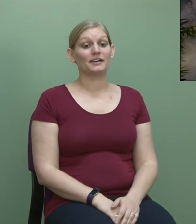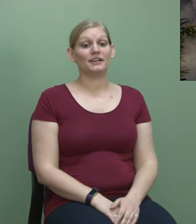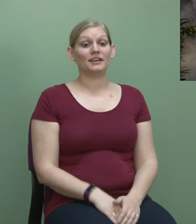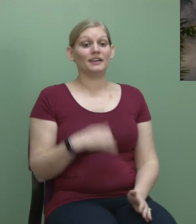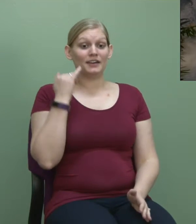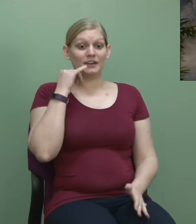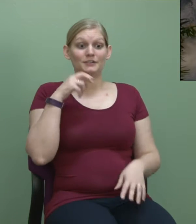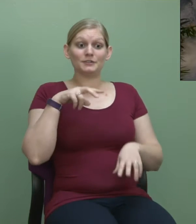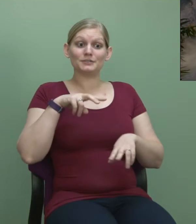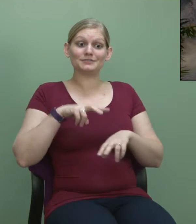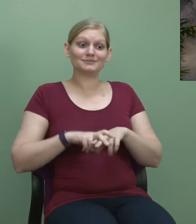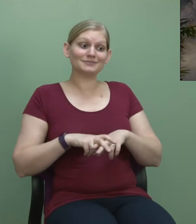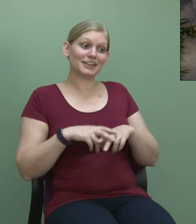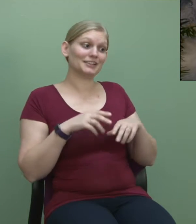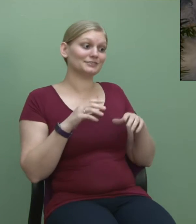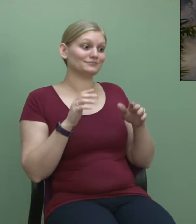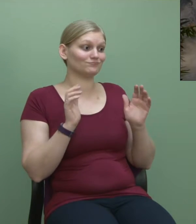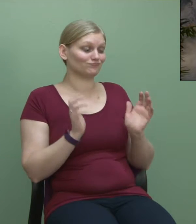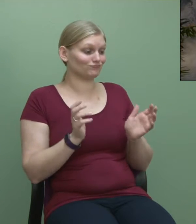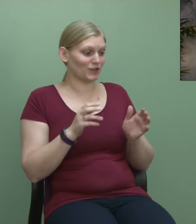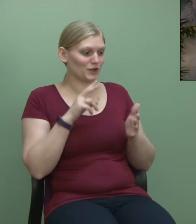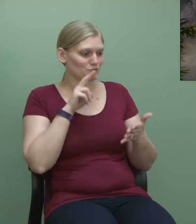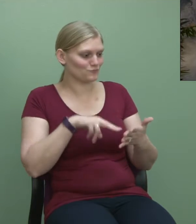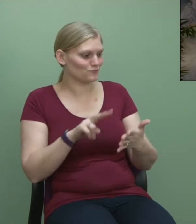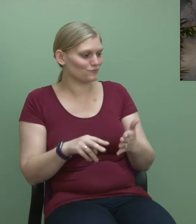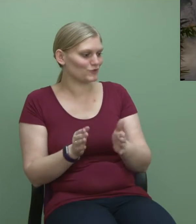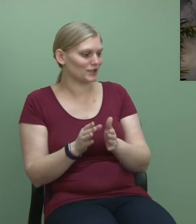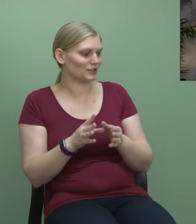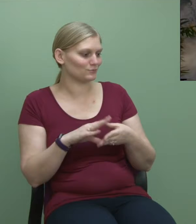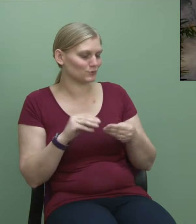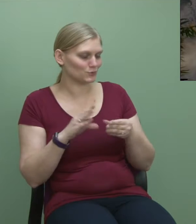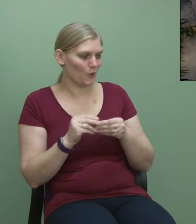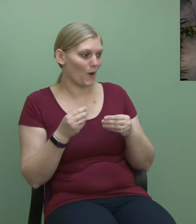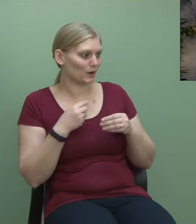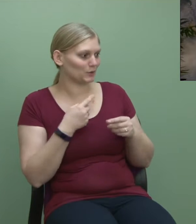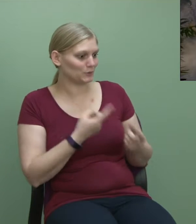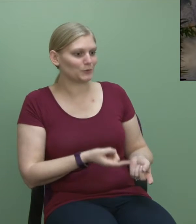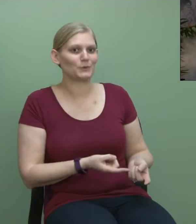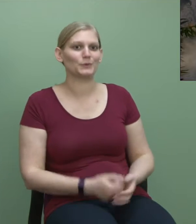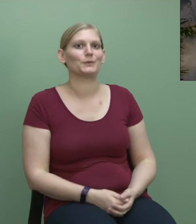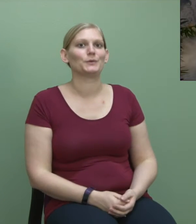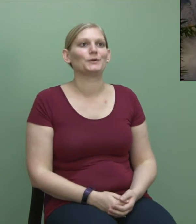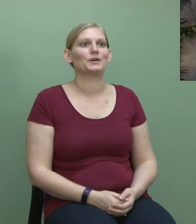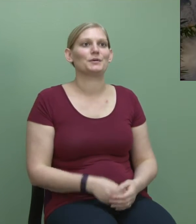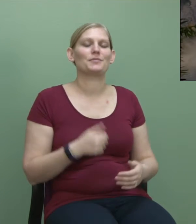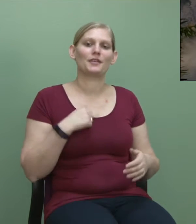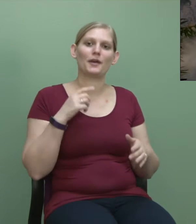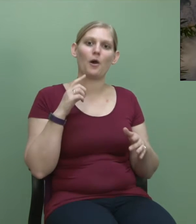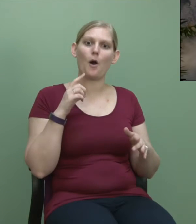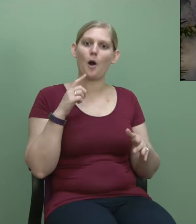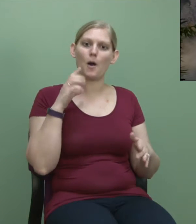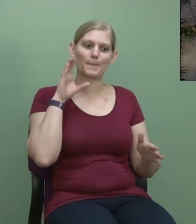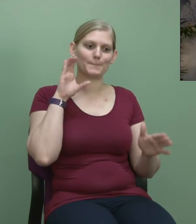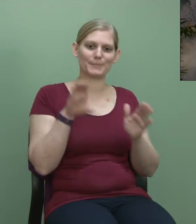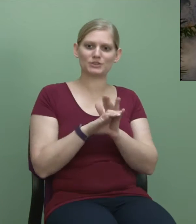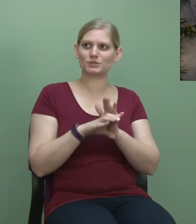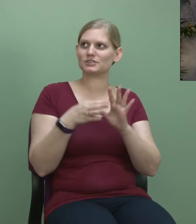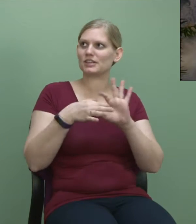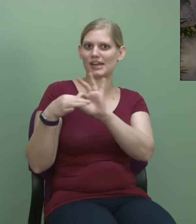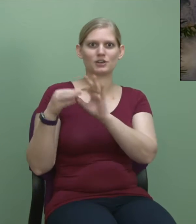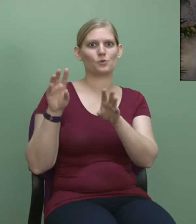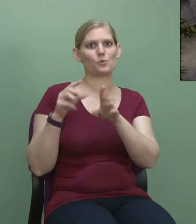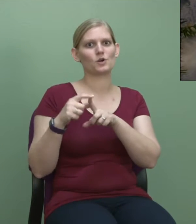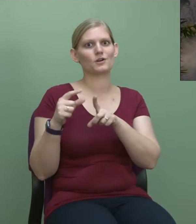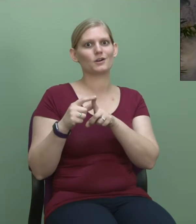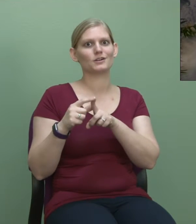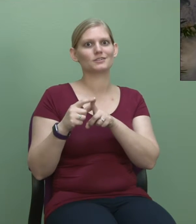them, they begin to understand what a story is, and that those pictures go with some words and some ideas that